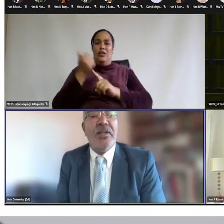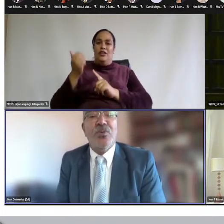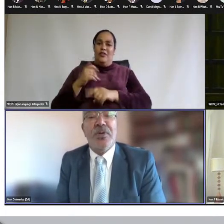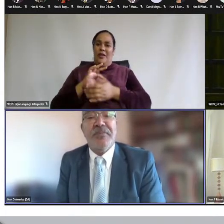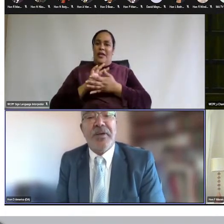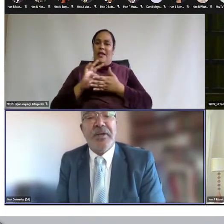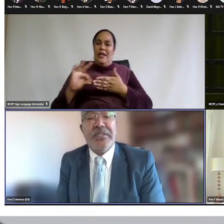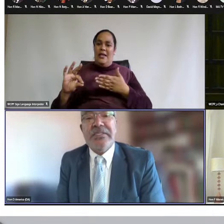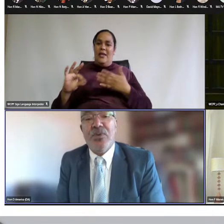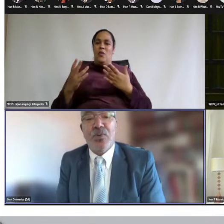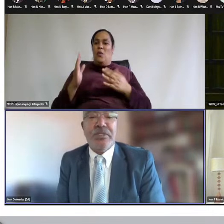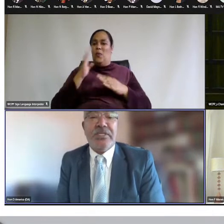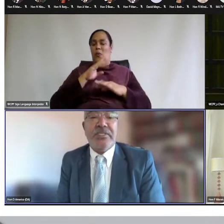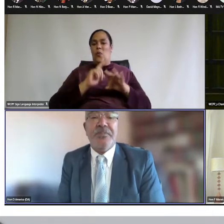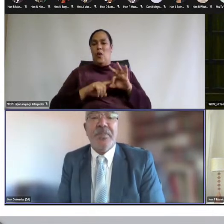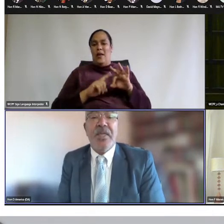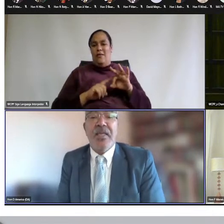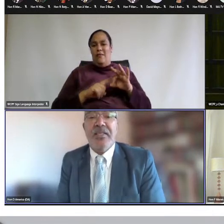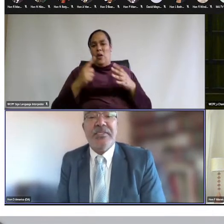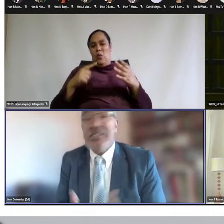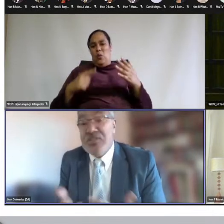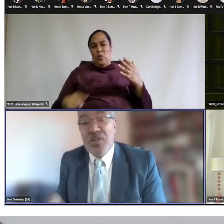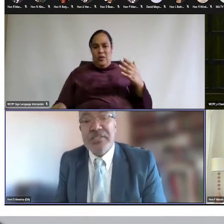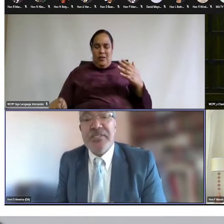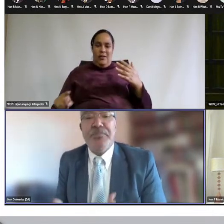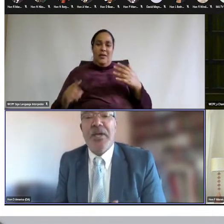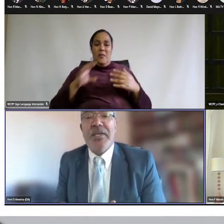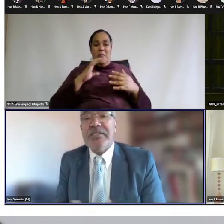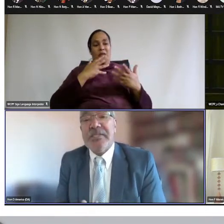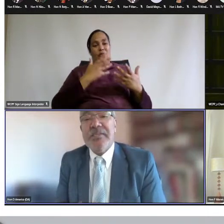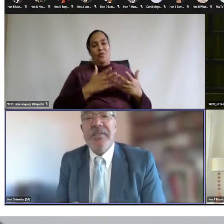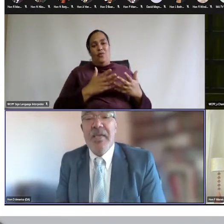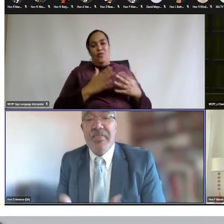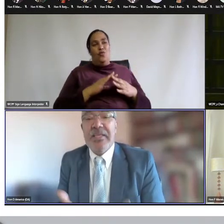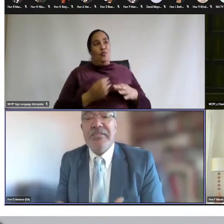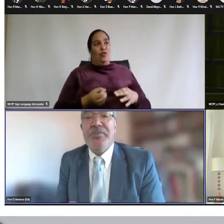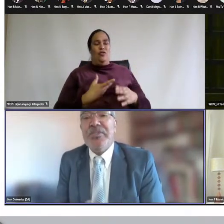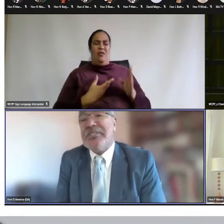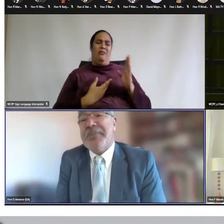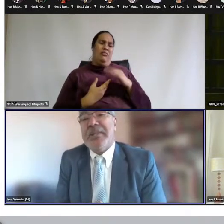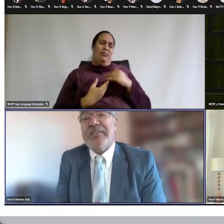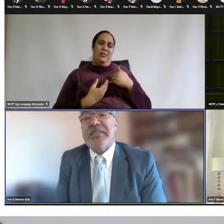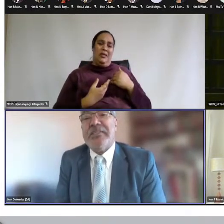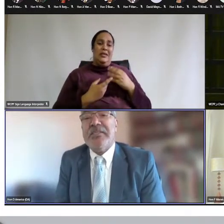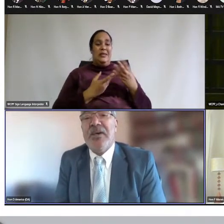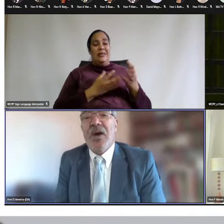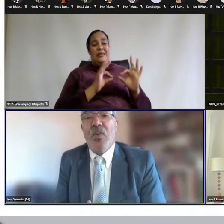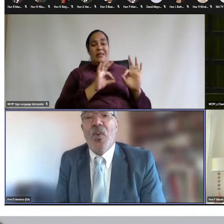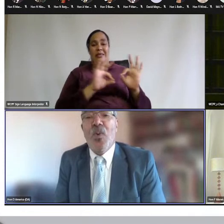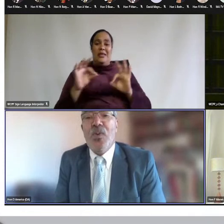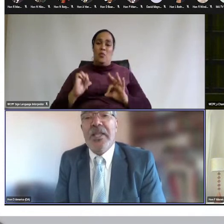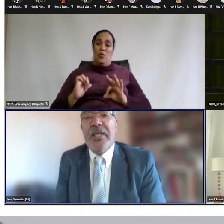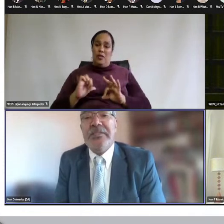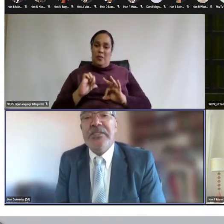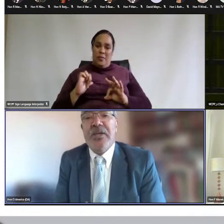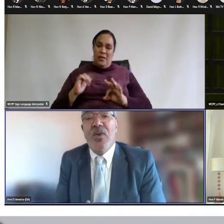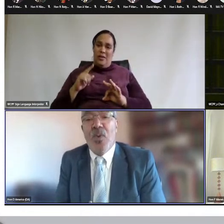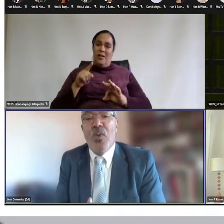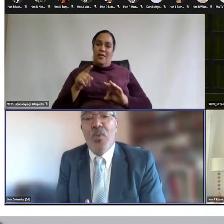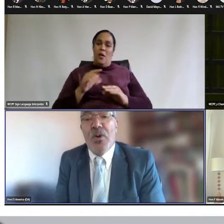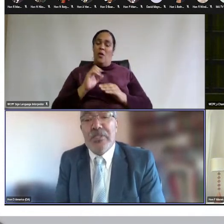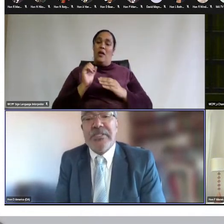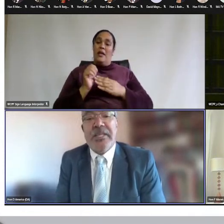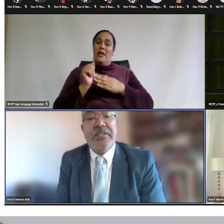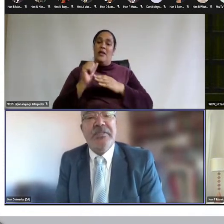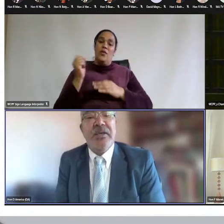or unqualified audit. This is not surprising. These municipalities are all led